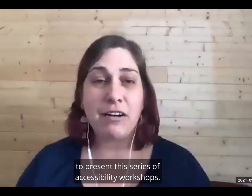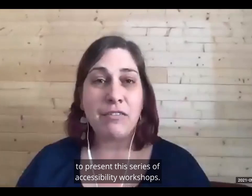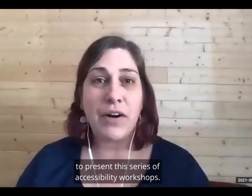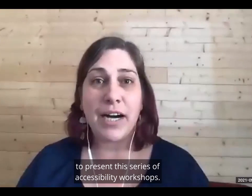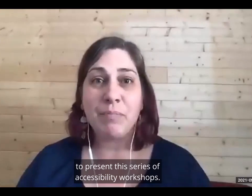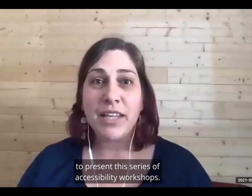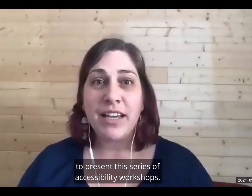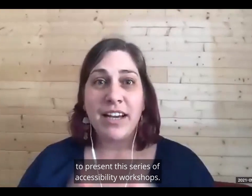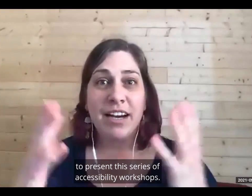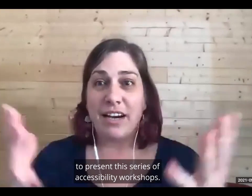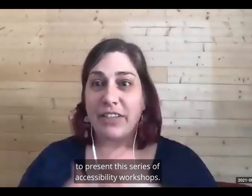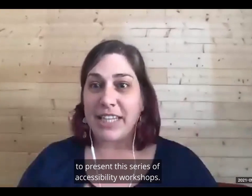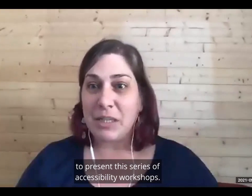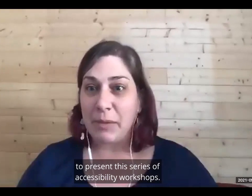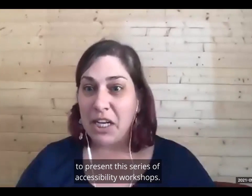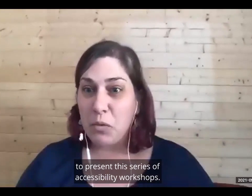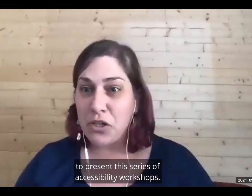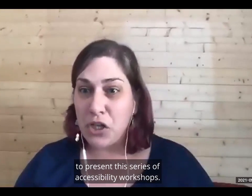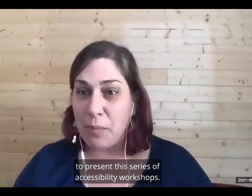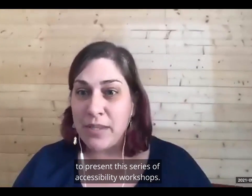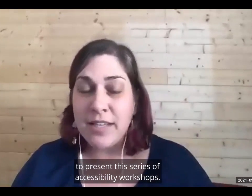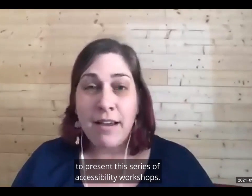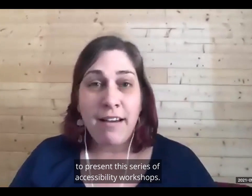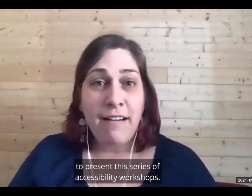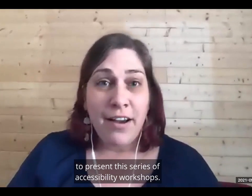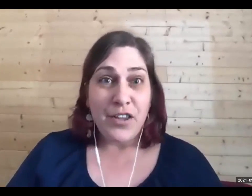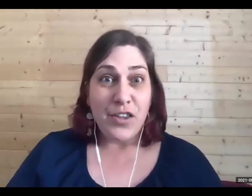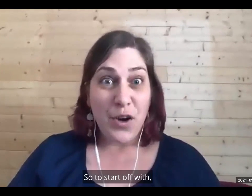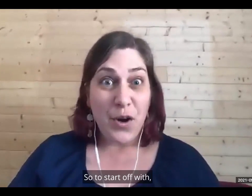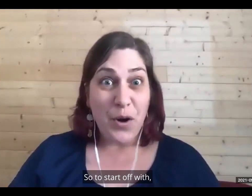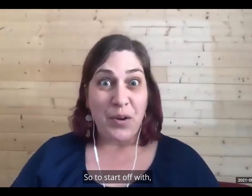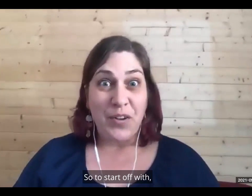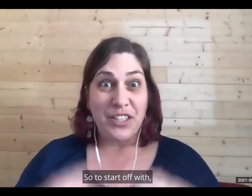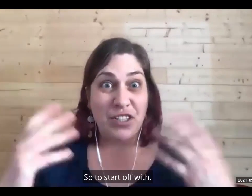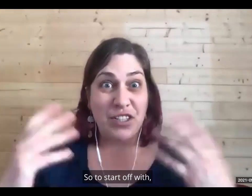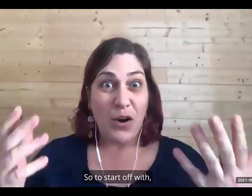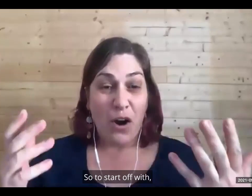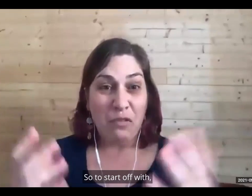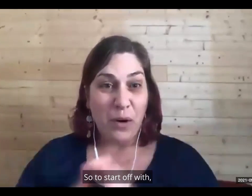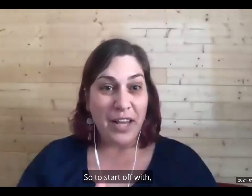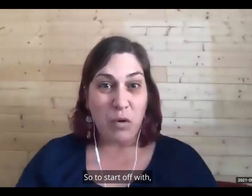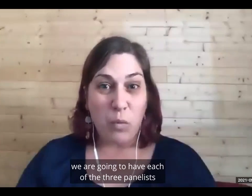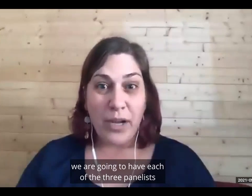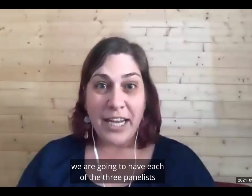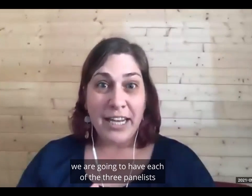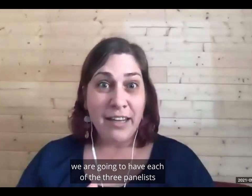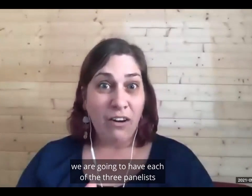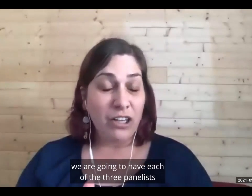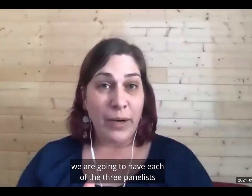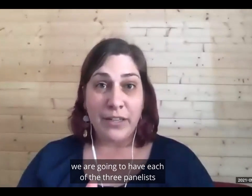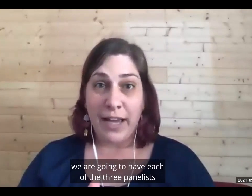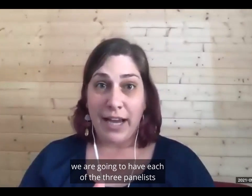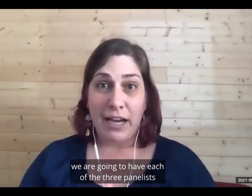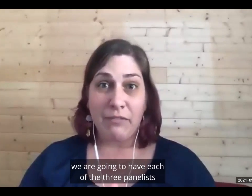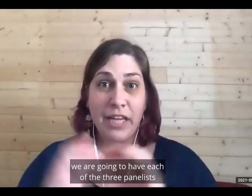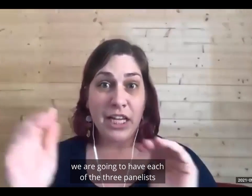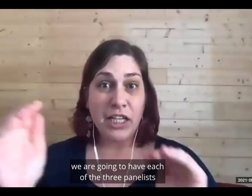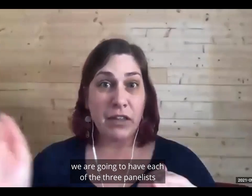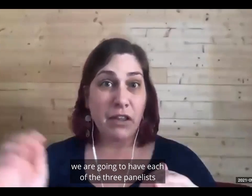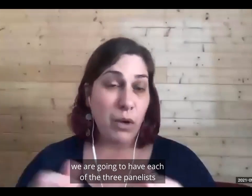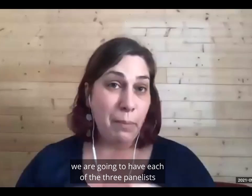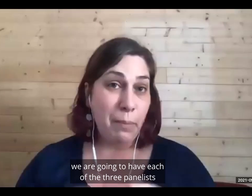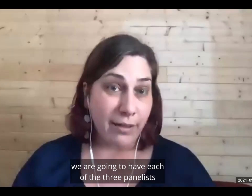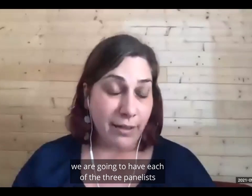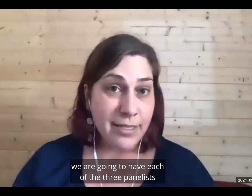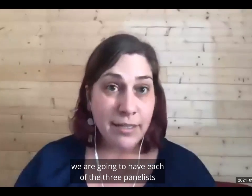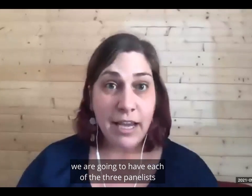series of accessibility workshops. So to start off with, we are going to have each